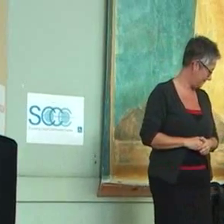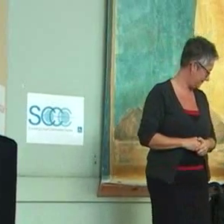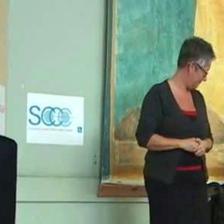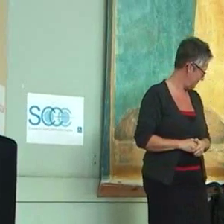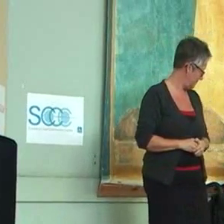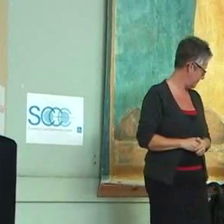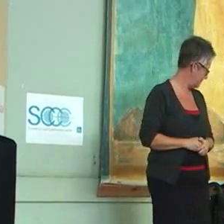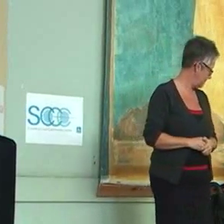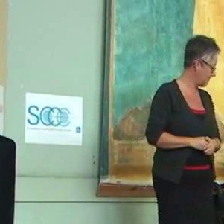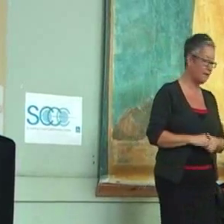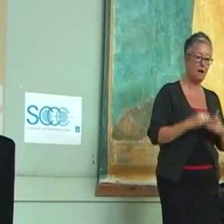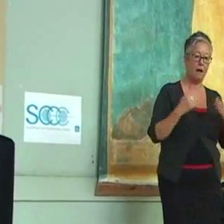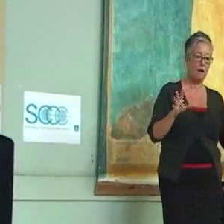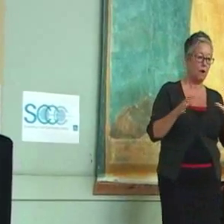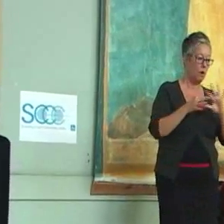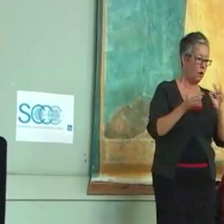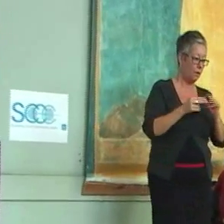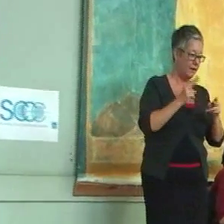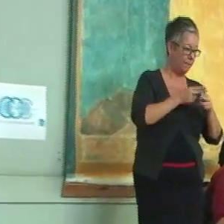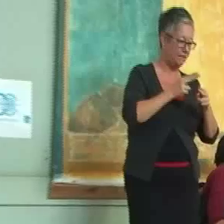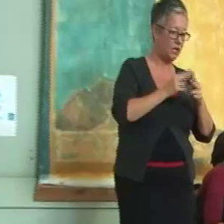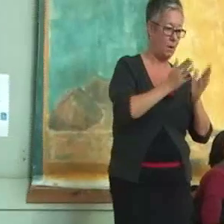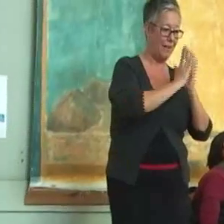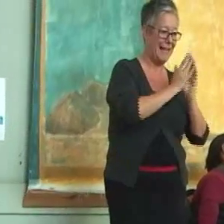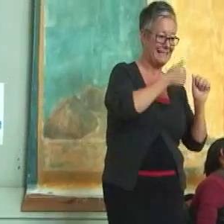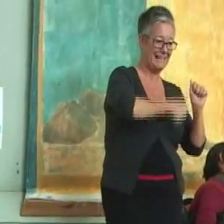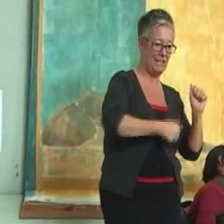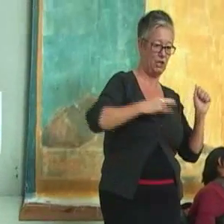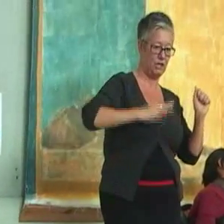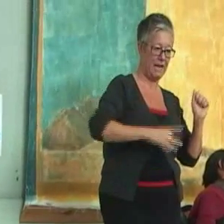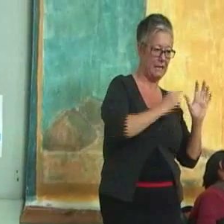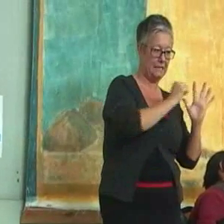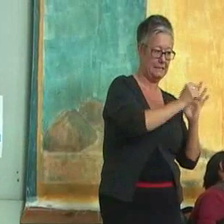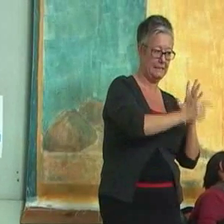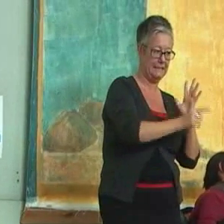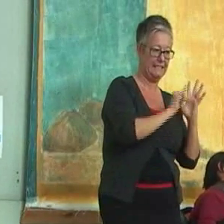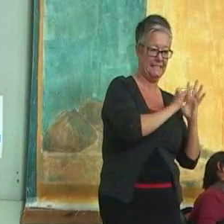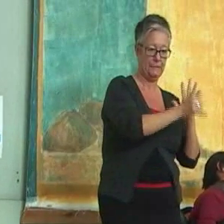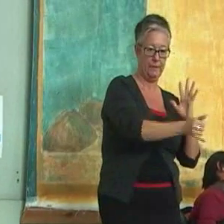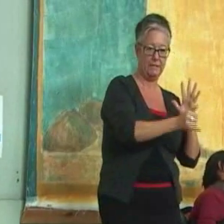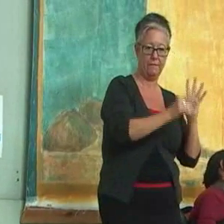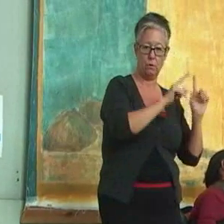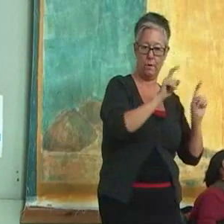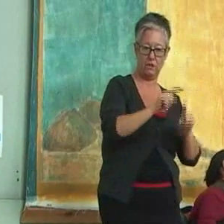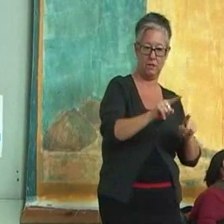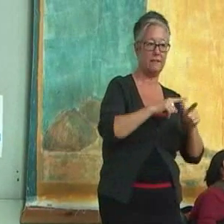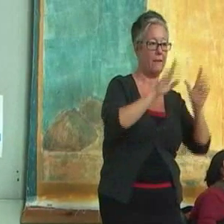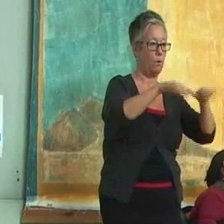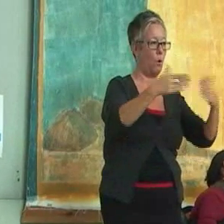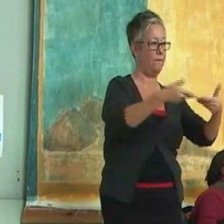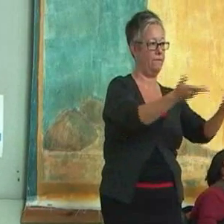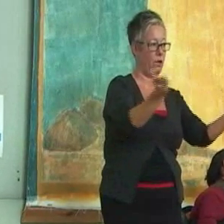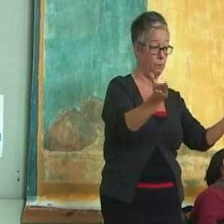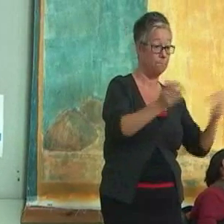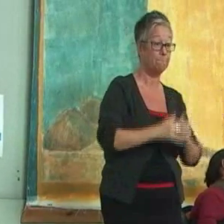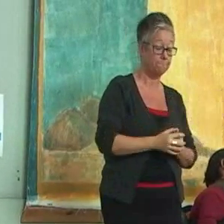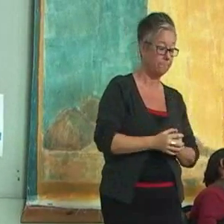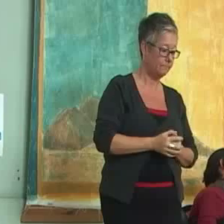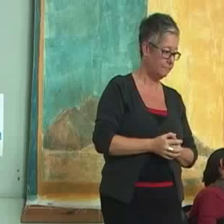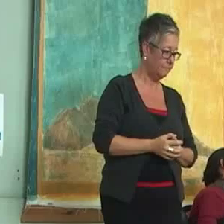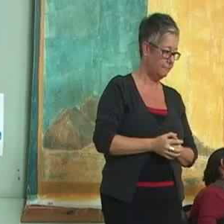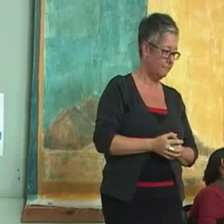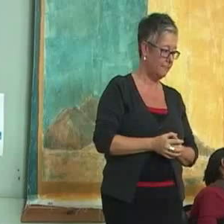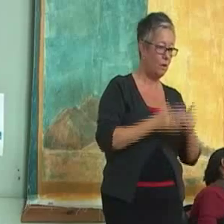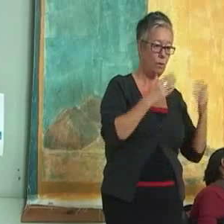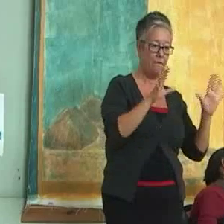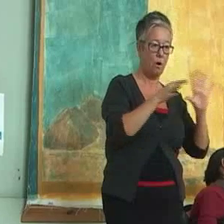So as I mentioned, I will be asking each candidate a series of set questions, and then we'll open the floor again. So we have